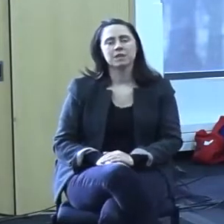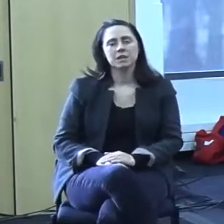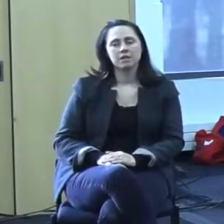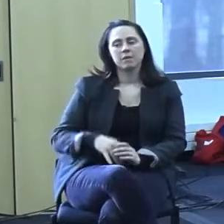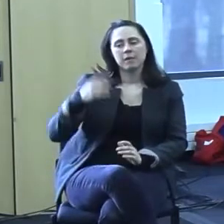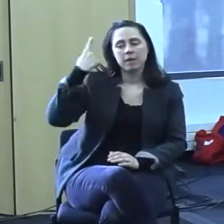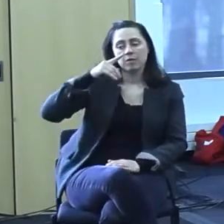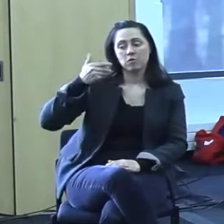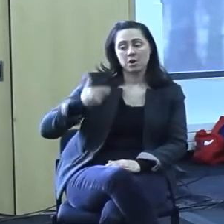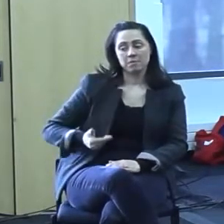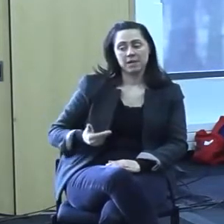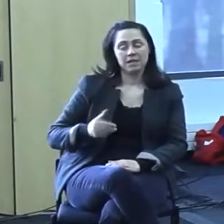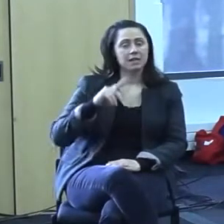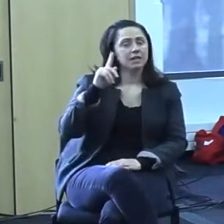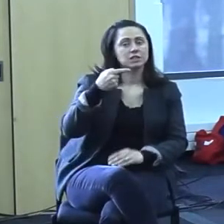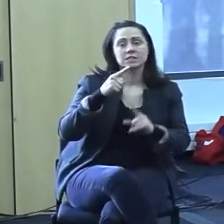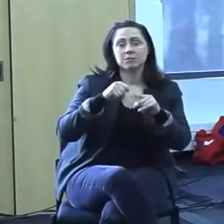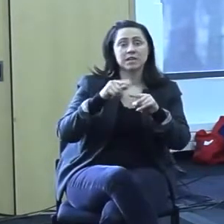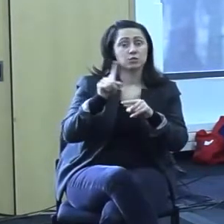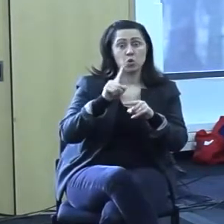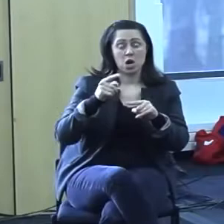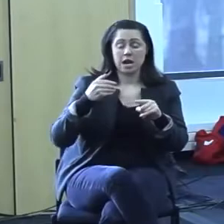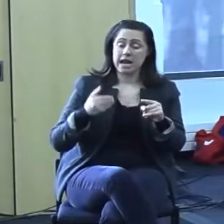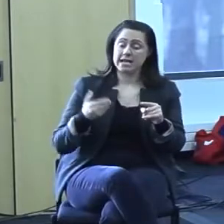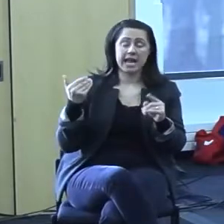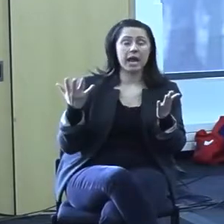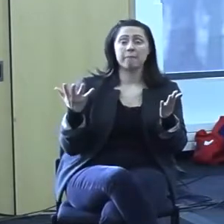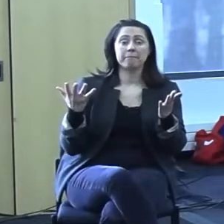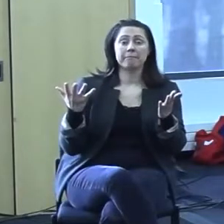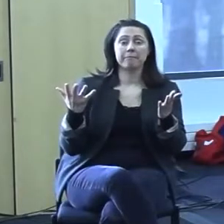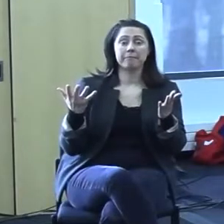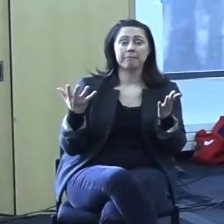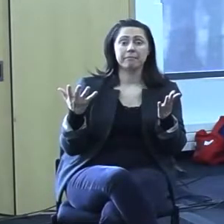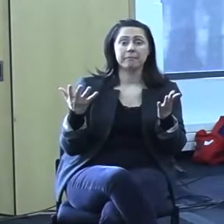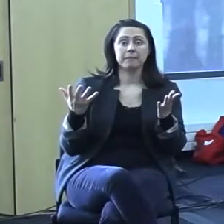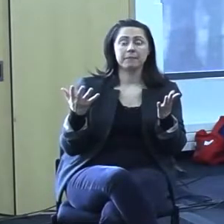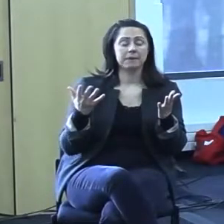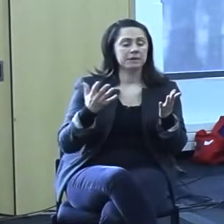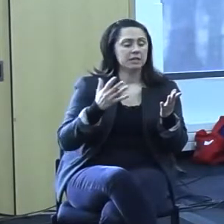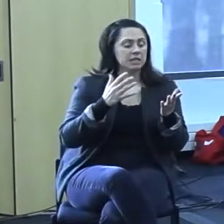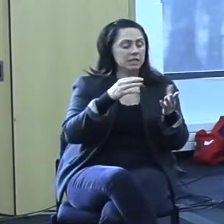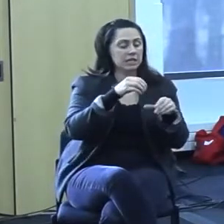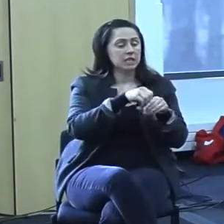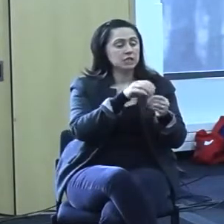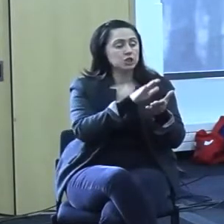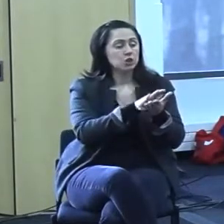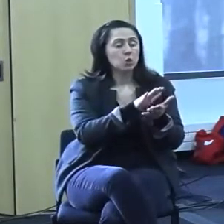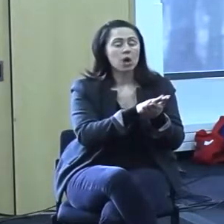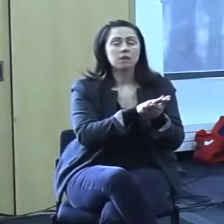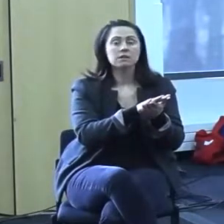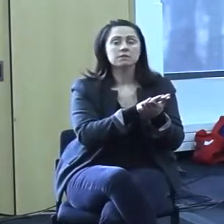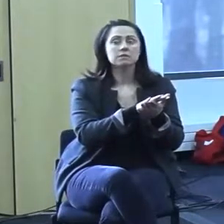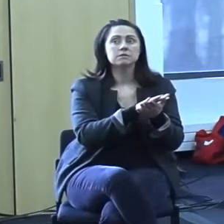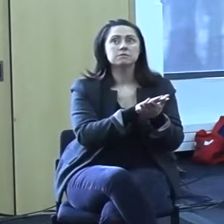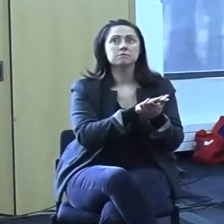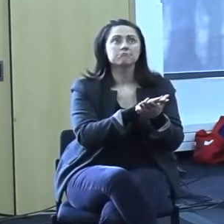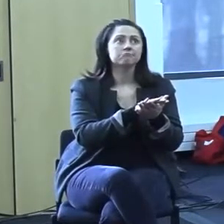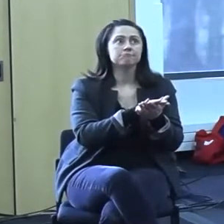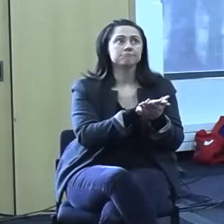For me, it just depends where I am. At the school, um,